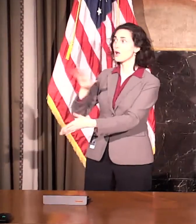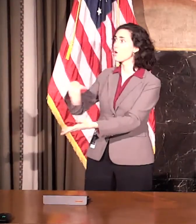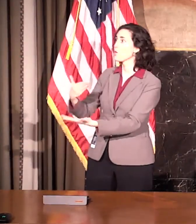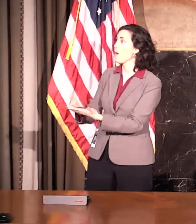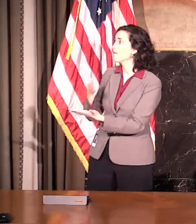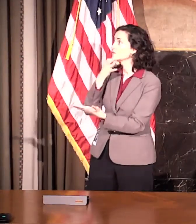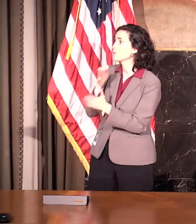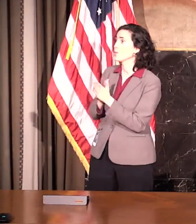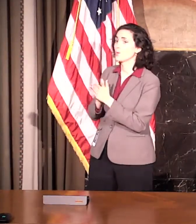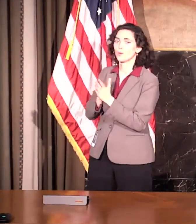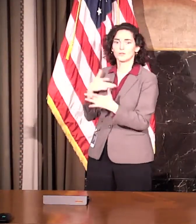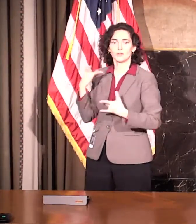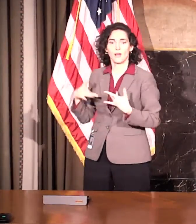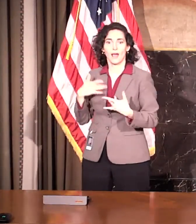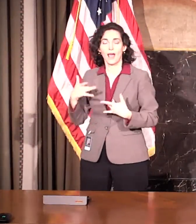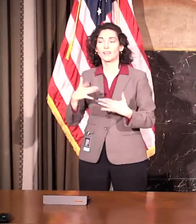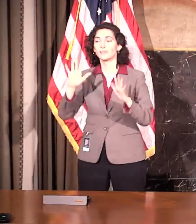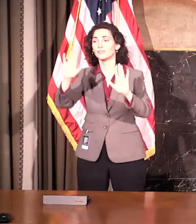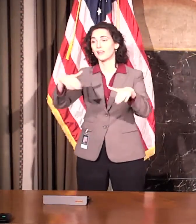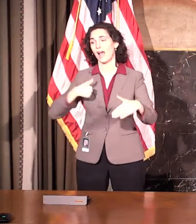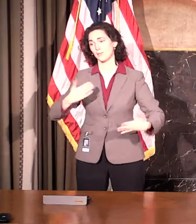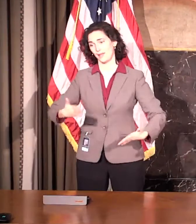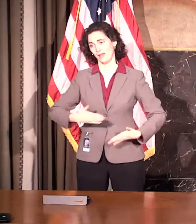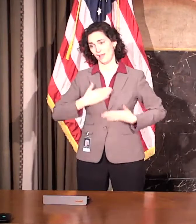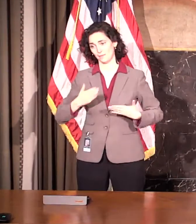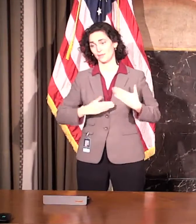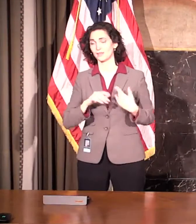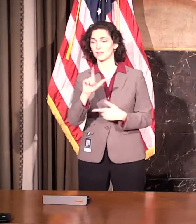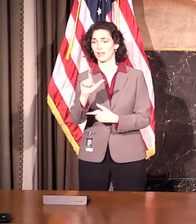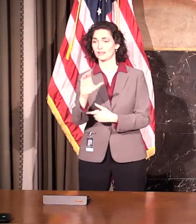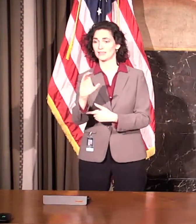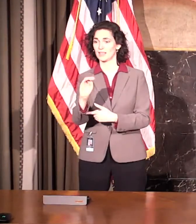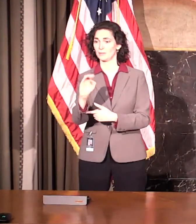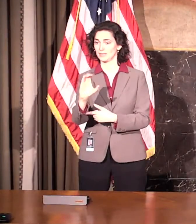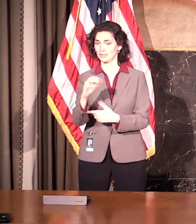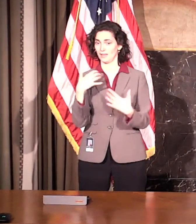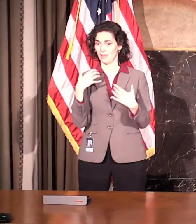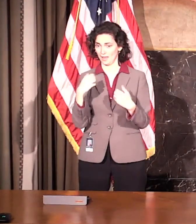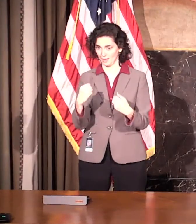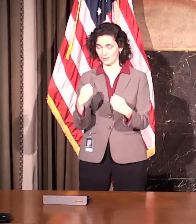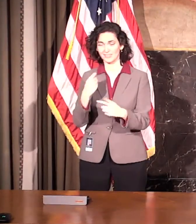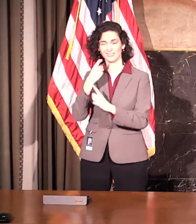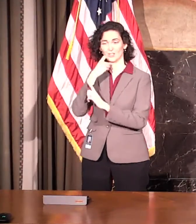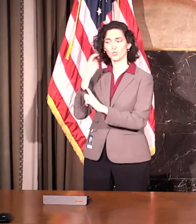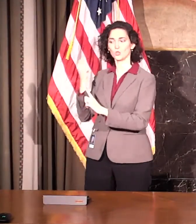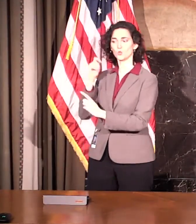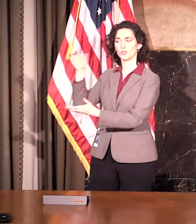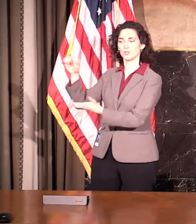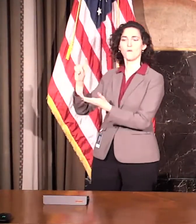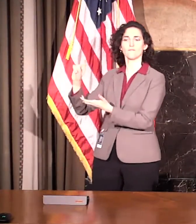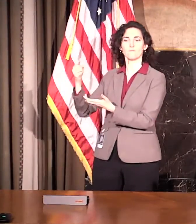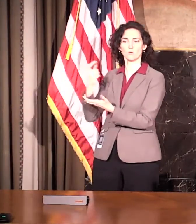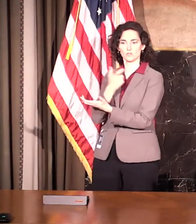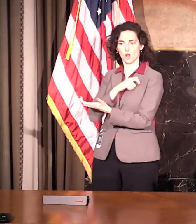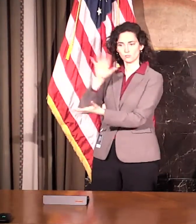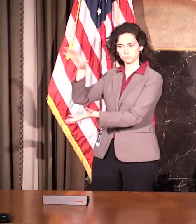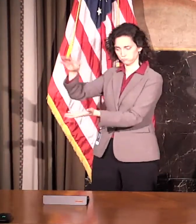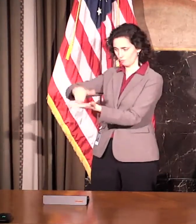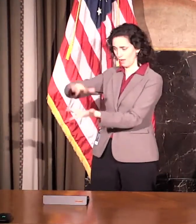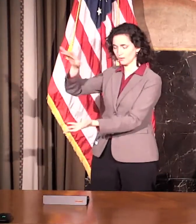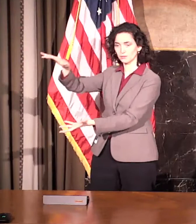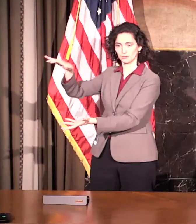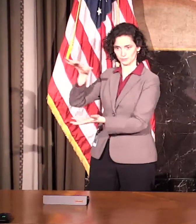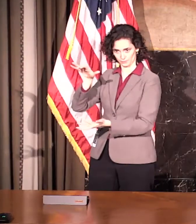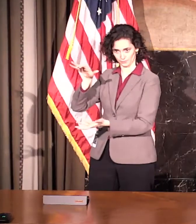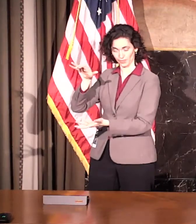am pleased to share with you all that LCMC Health received our first doses on Tuesday. Soon thereafter, there were